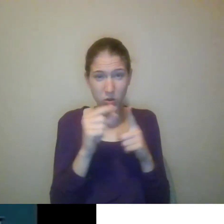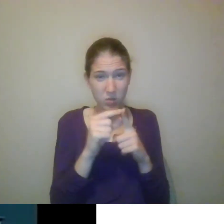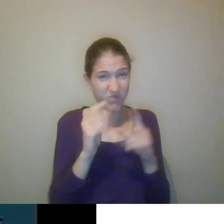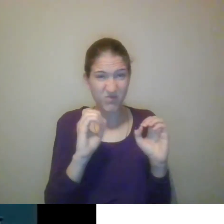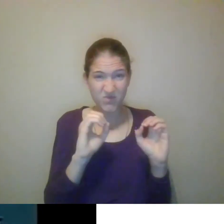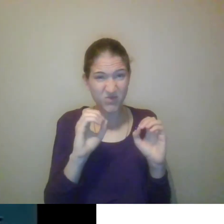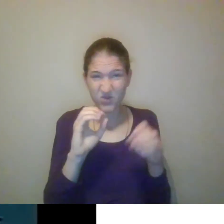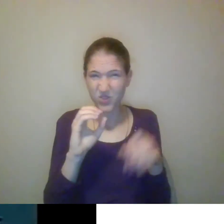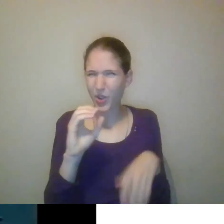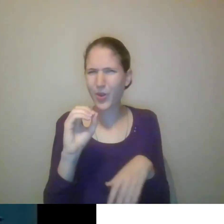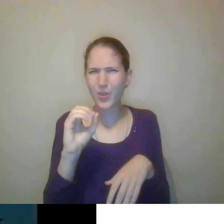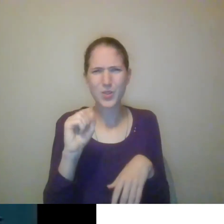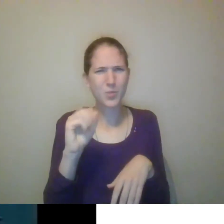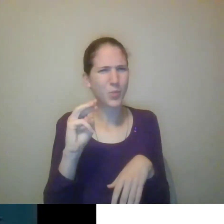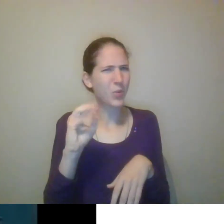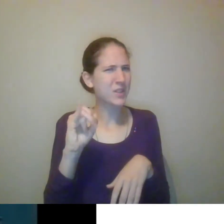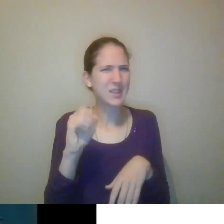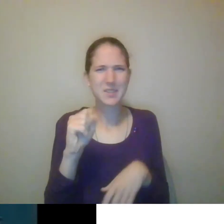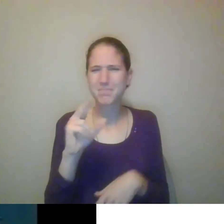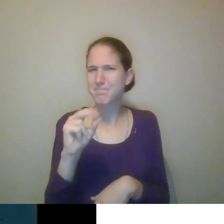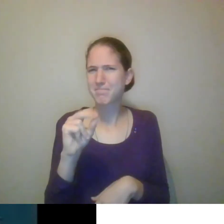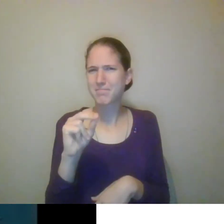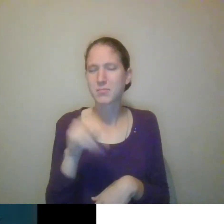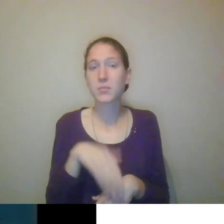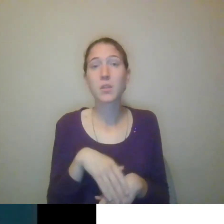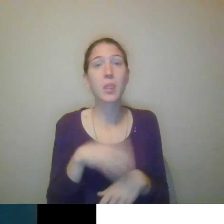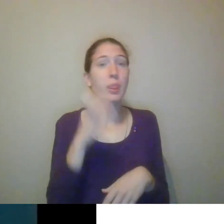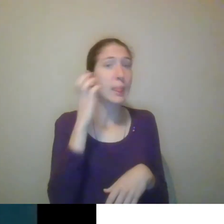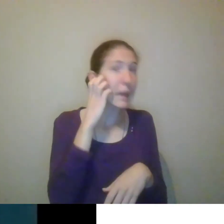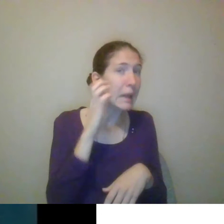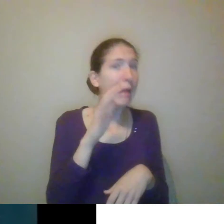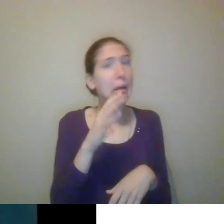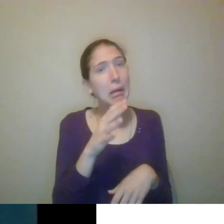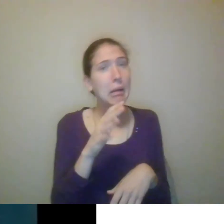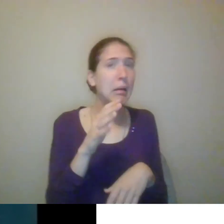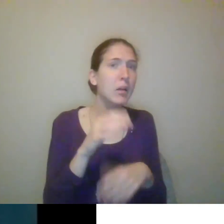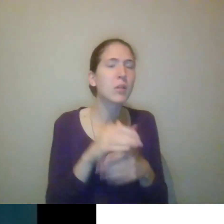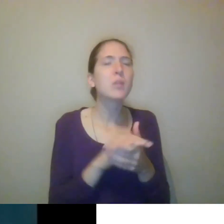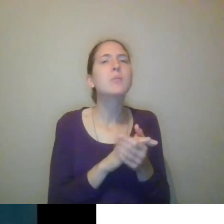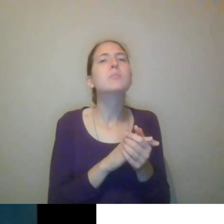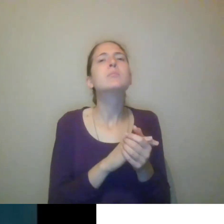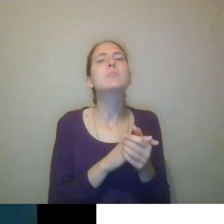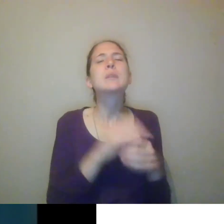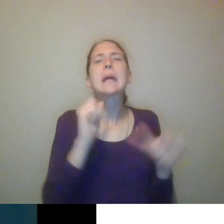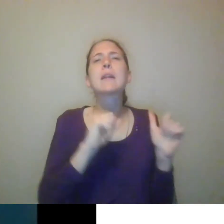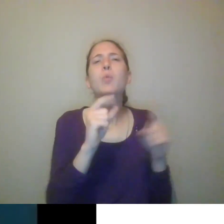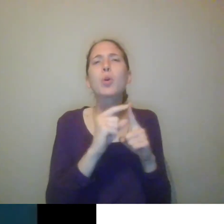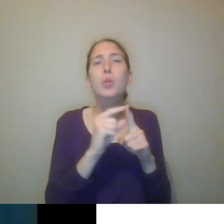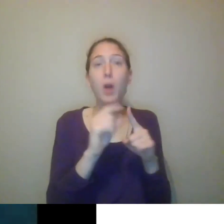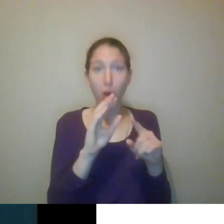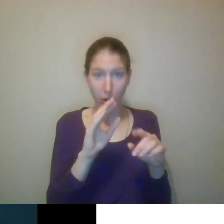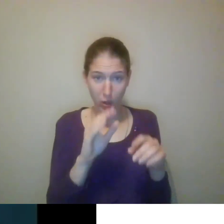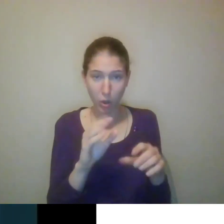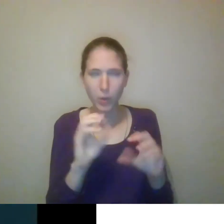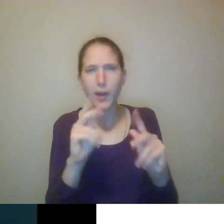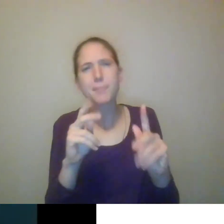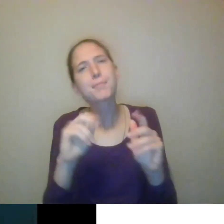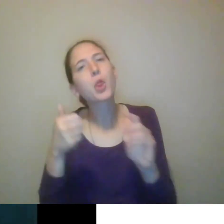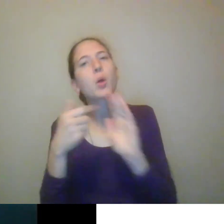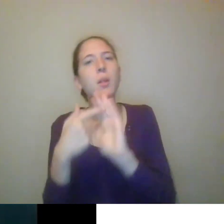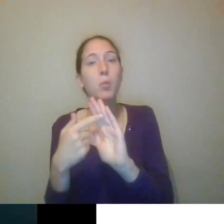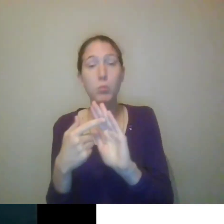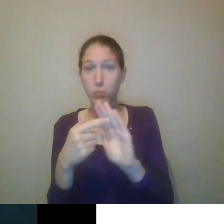All right, Jenny? No, not close. Thickening is a good word for it. Let me ask this. Anybody here ever make frozen orange